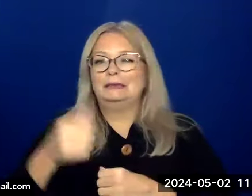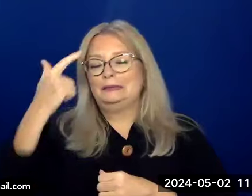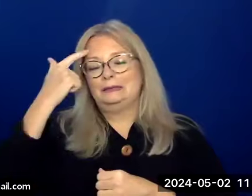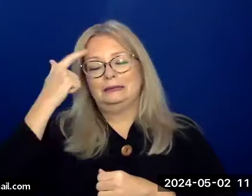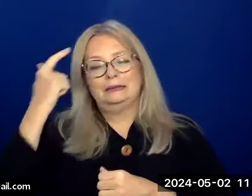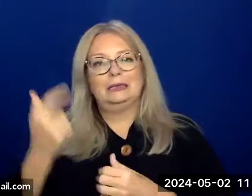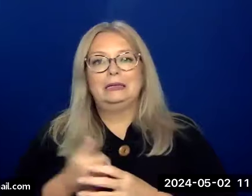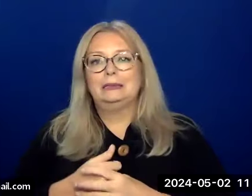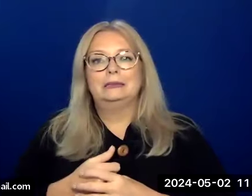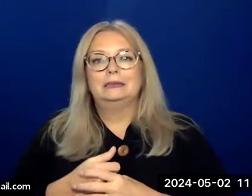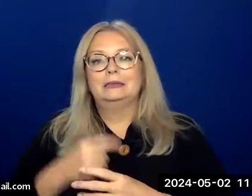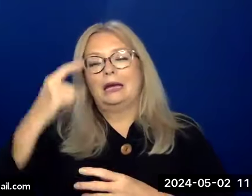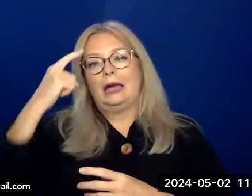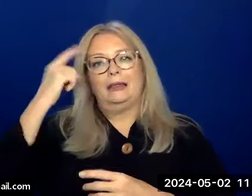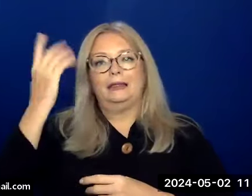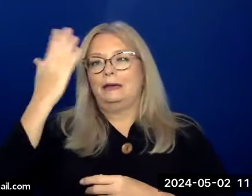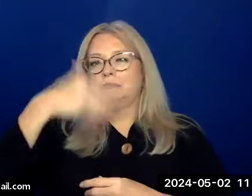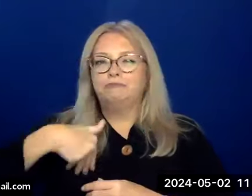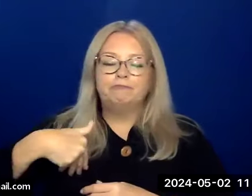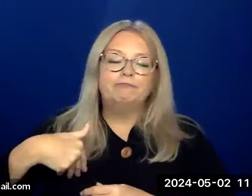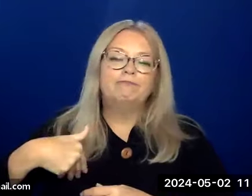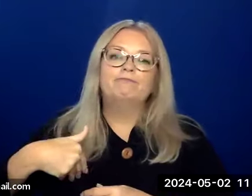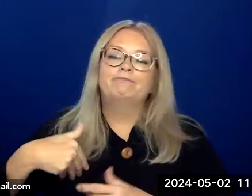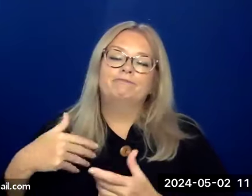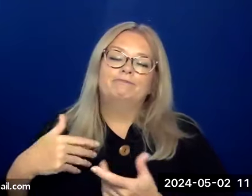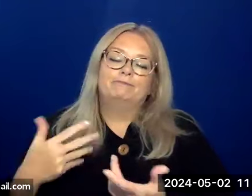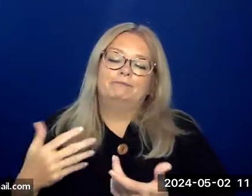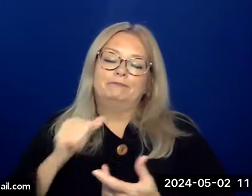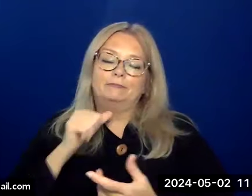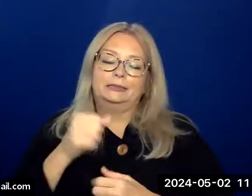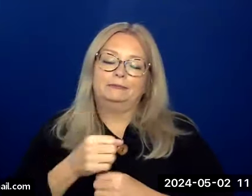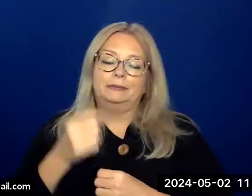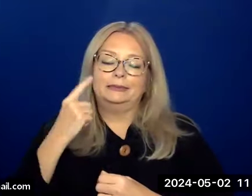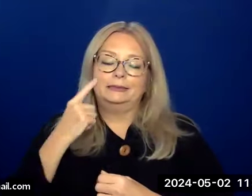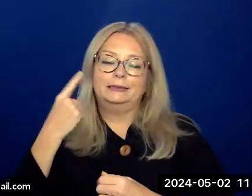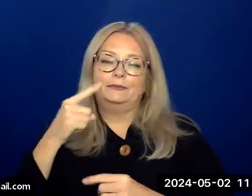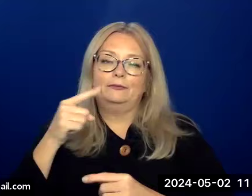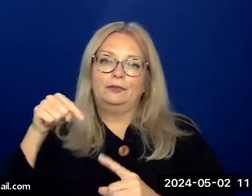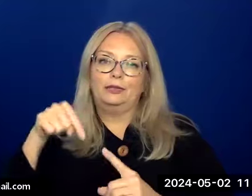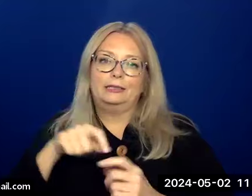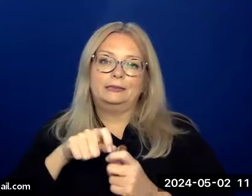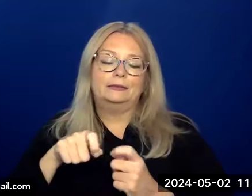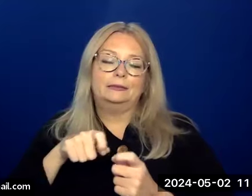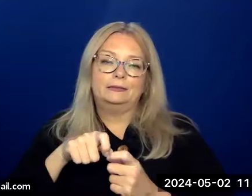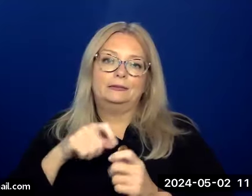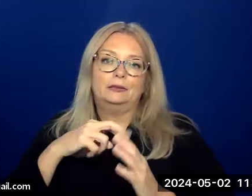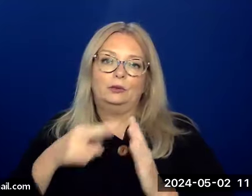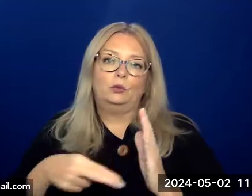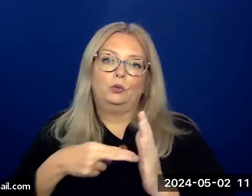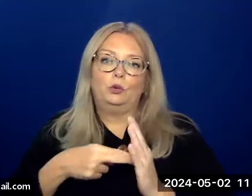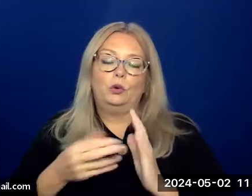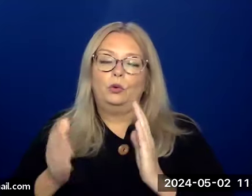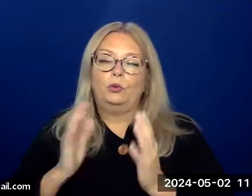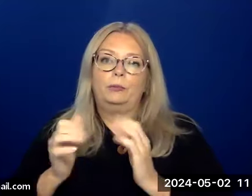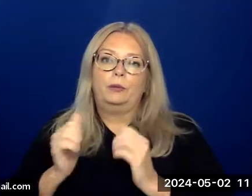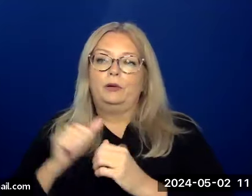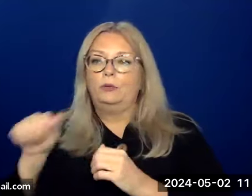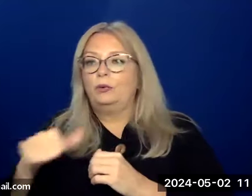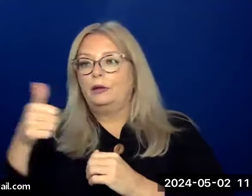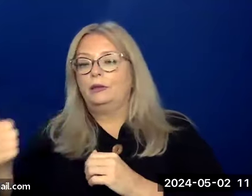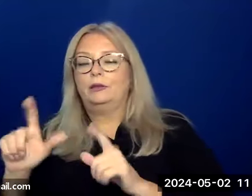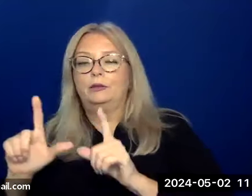been overlooked, that it doesn't make sense for this particular role as compared with maybe some of the other credentials.